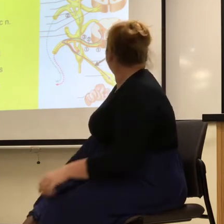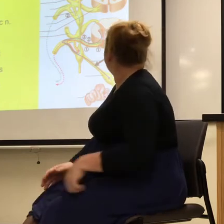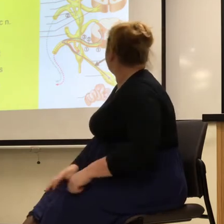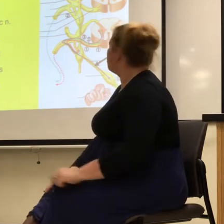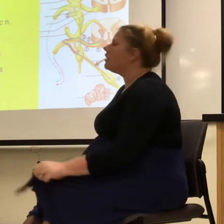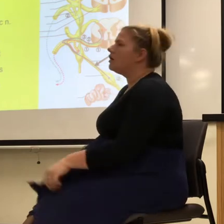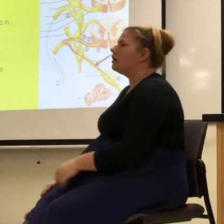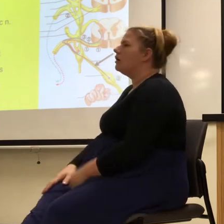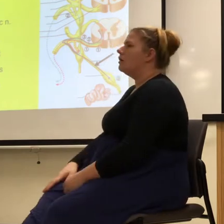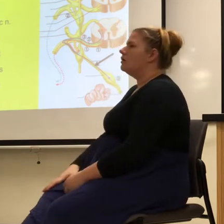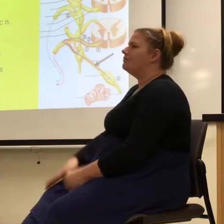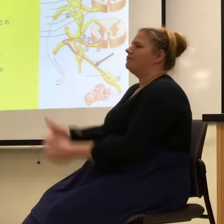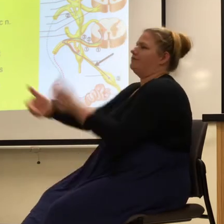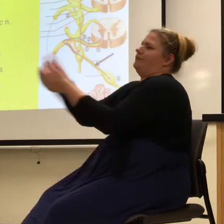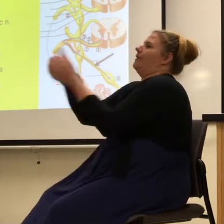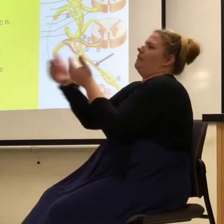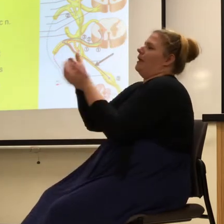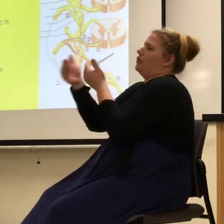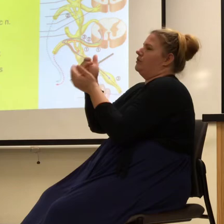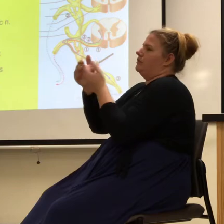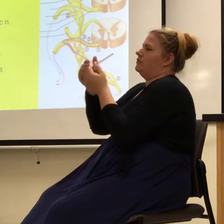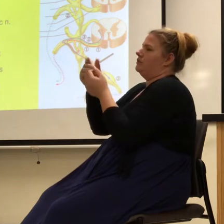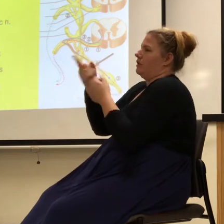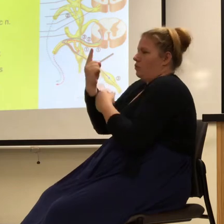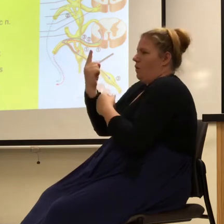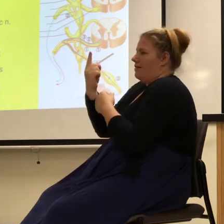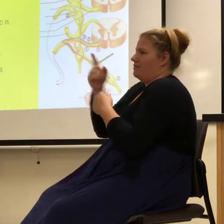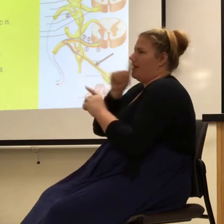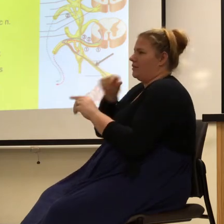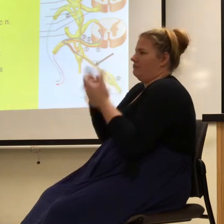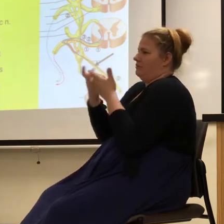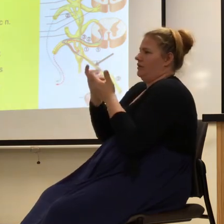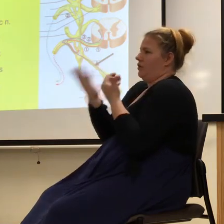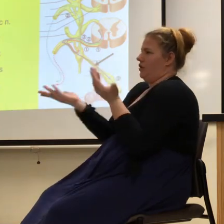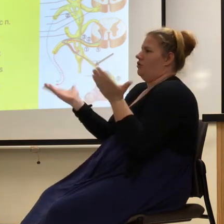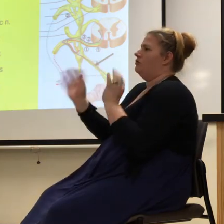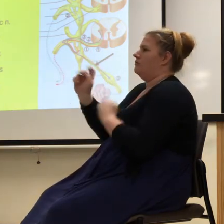Pointing to the yellow part or the purple part? Doesn't matter. There's only one best choice there.